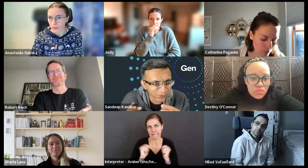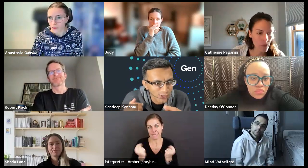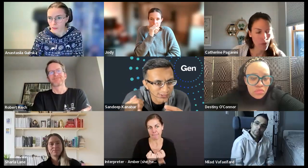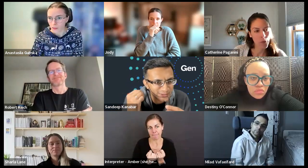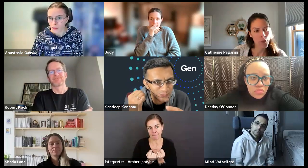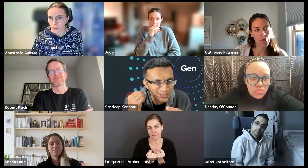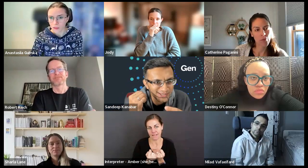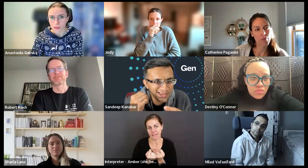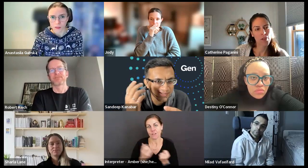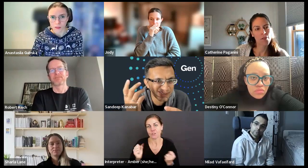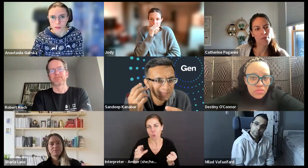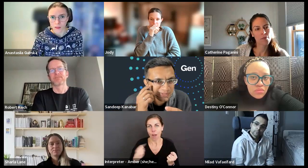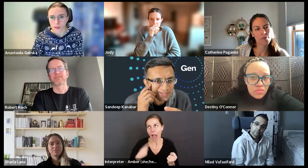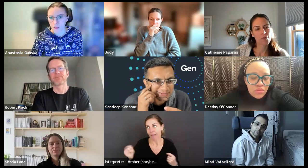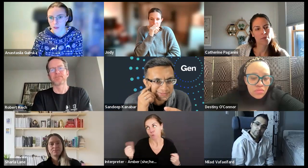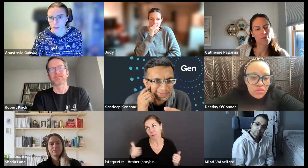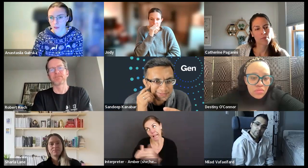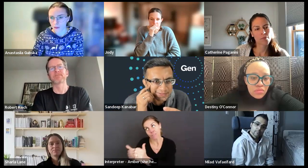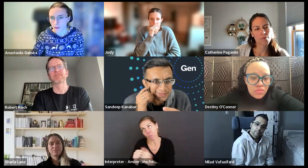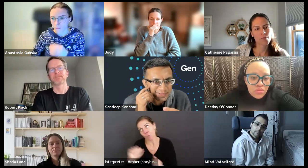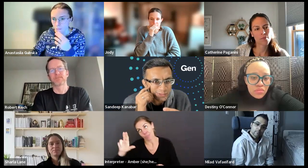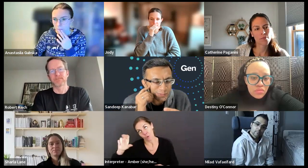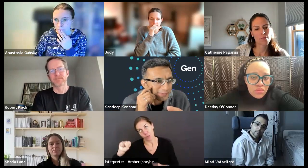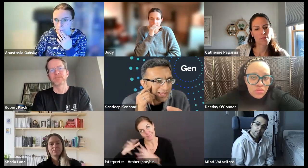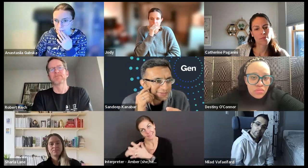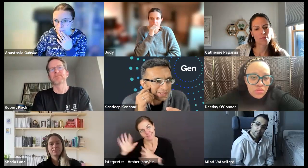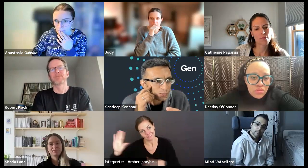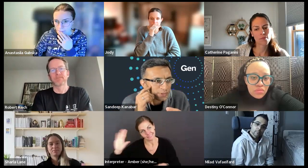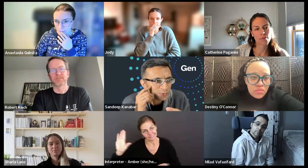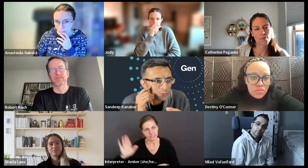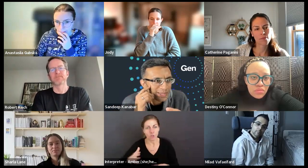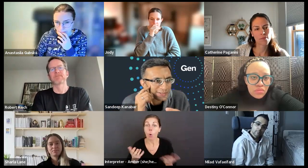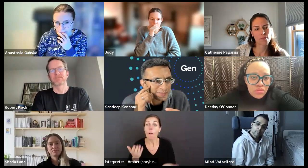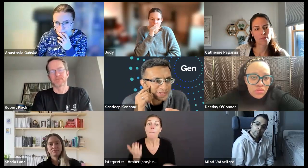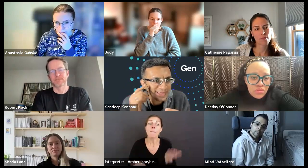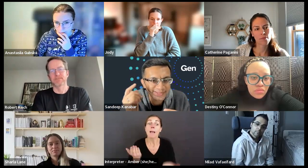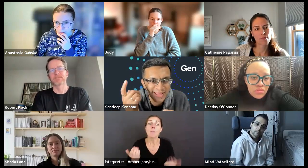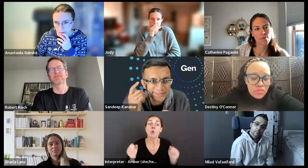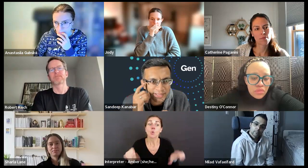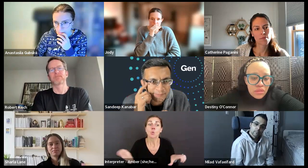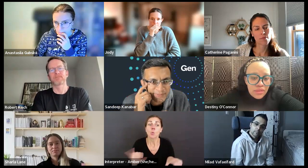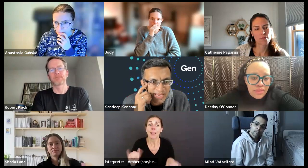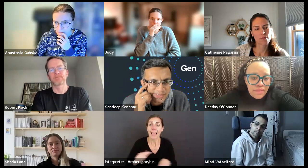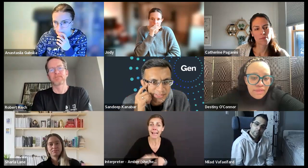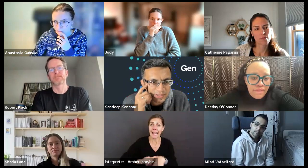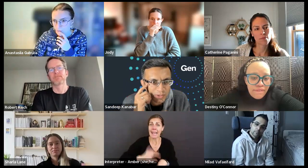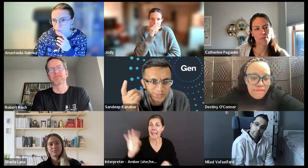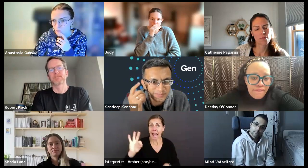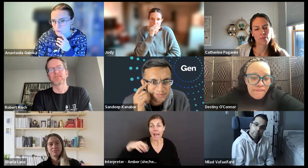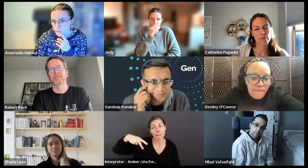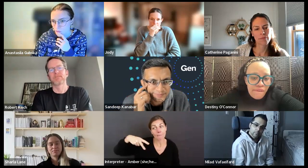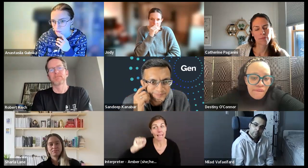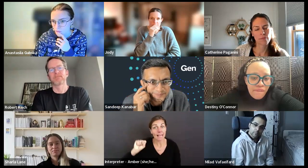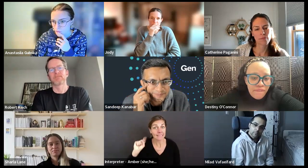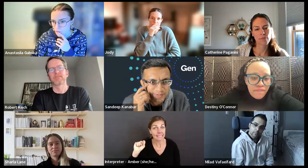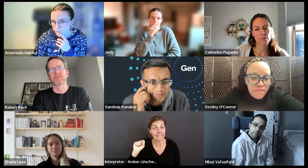with the Fox in the US, I stay up late. So maybe I think we can do like something like a 9 a.m. PST or